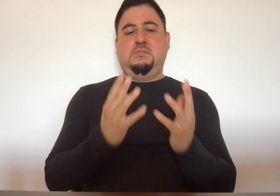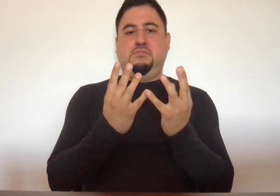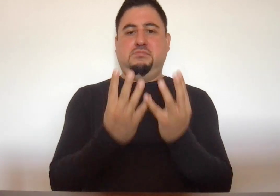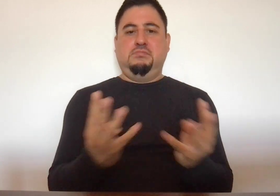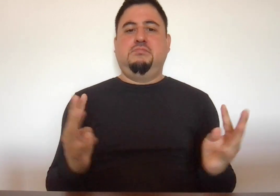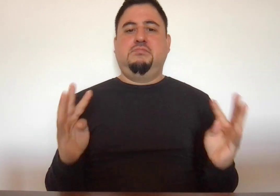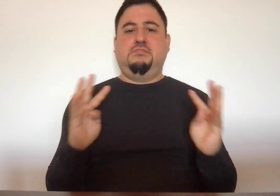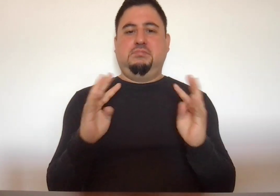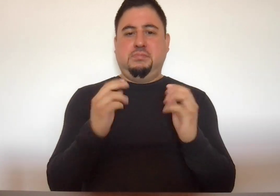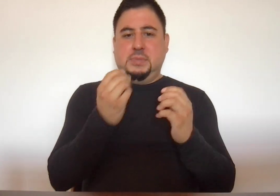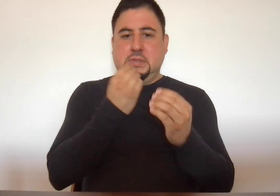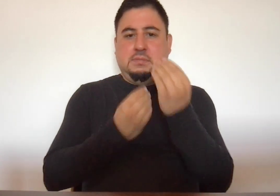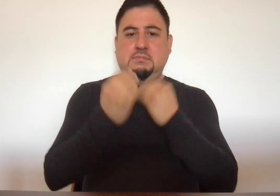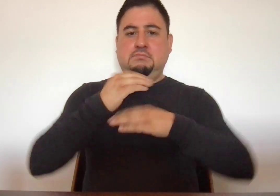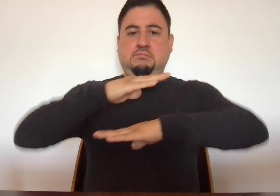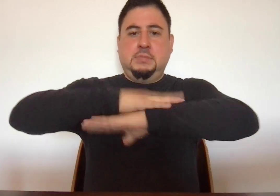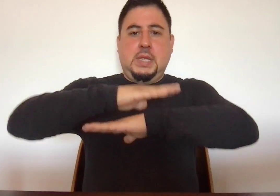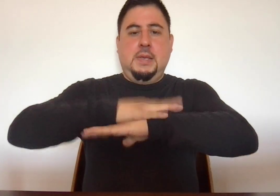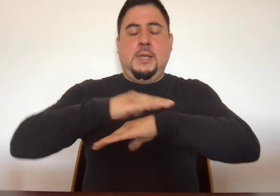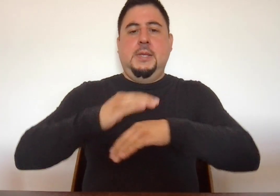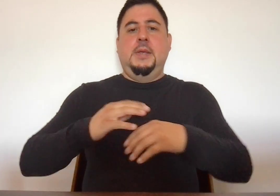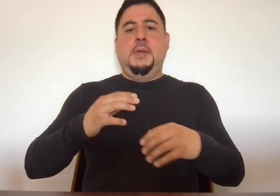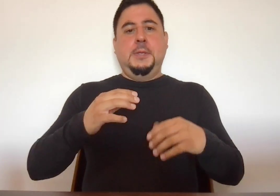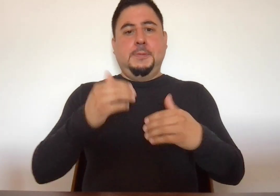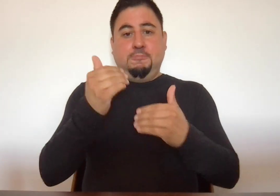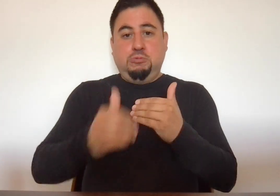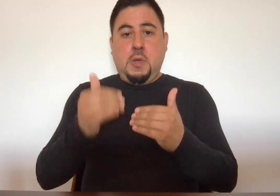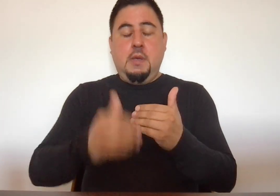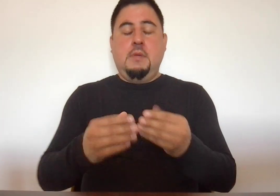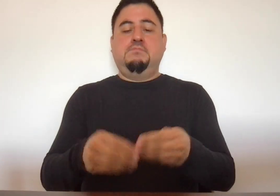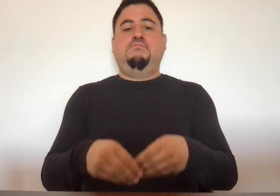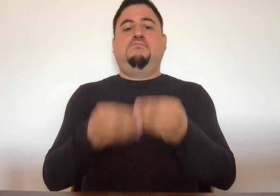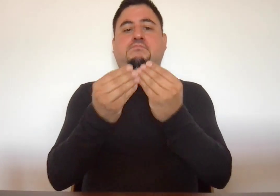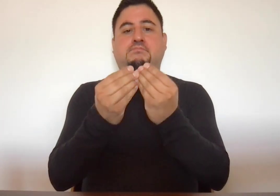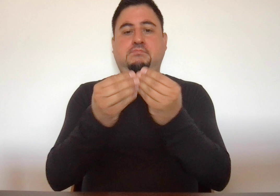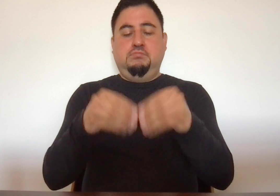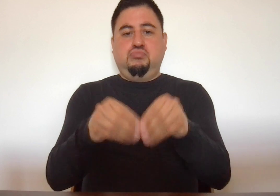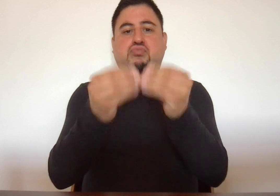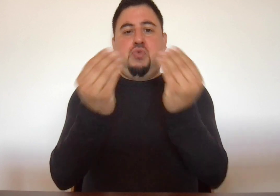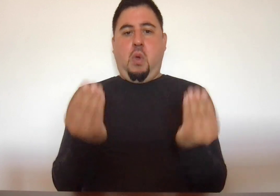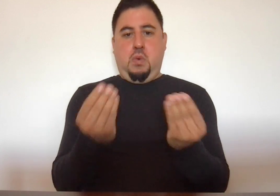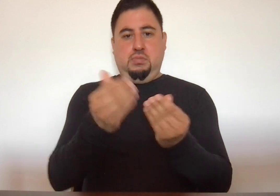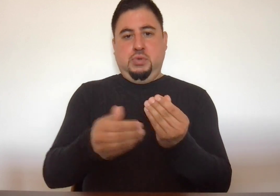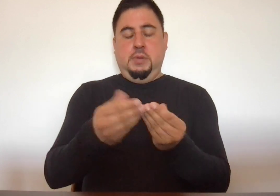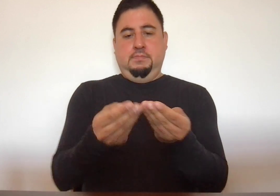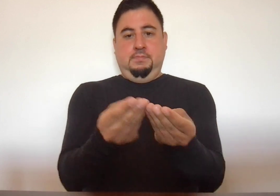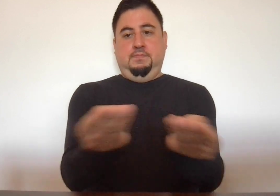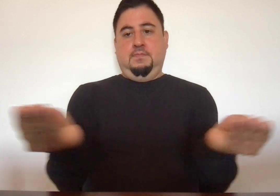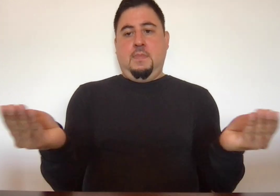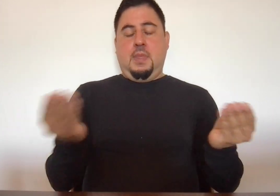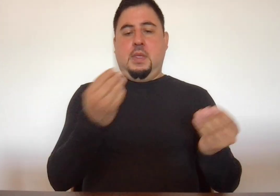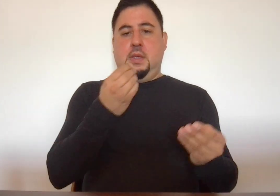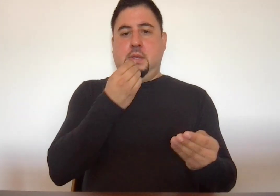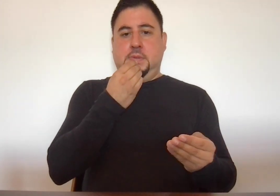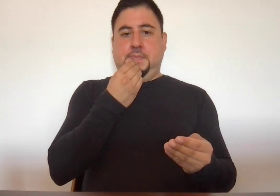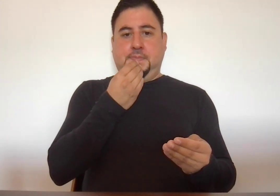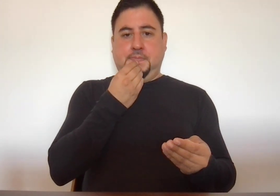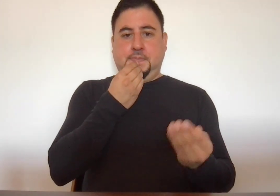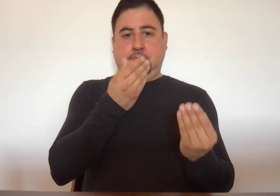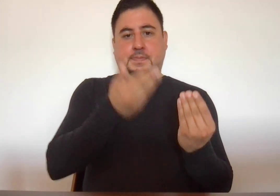supper, he took the bread, said the blessing, broke the bread, gave it to his disciples, saying, "Take